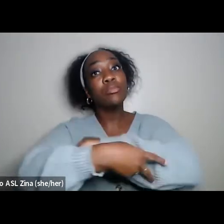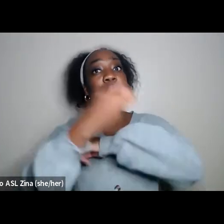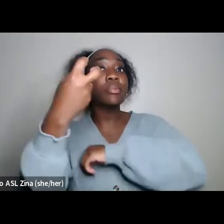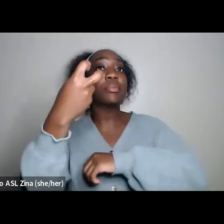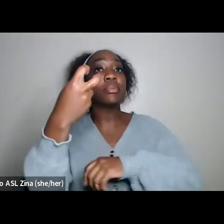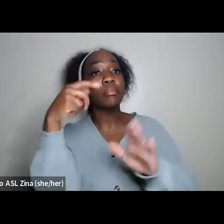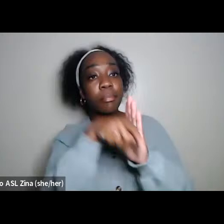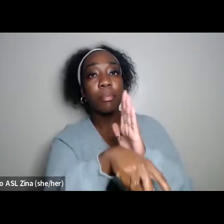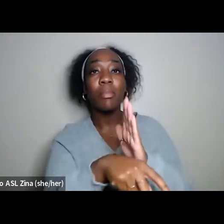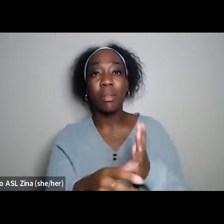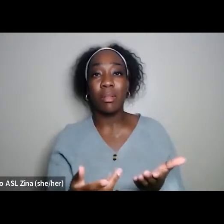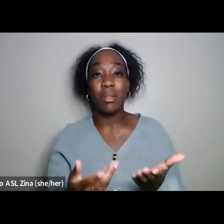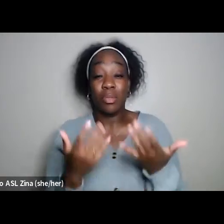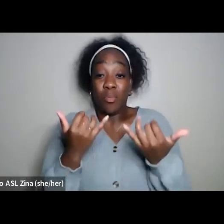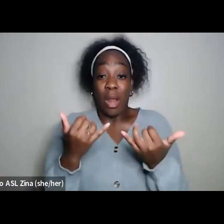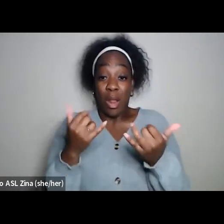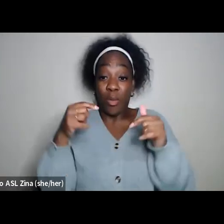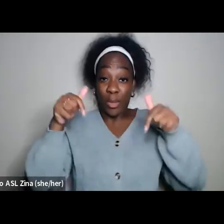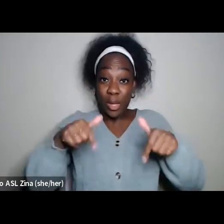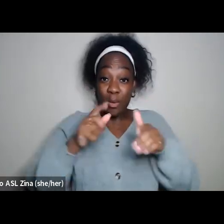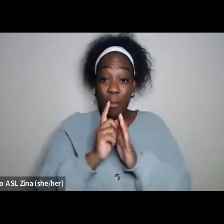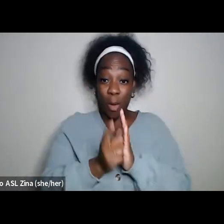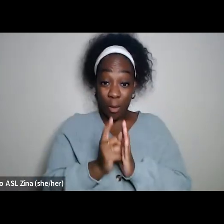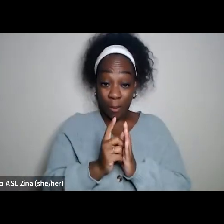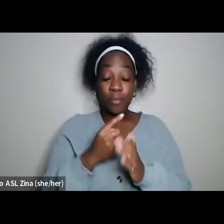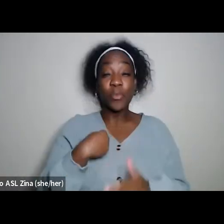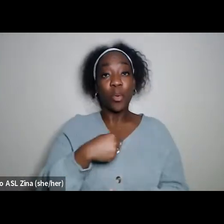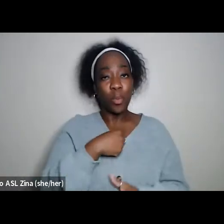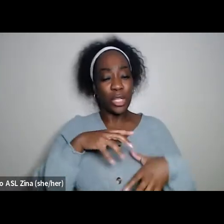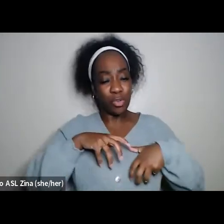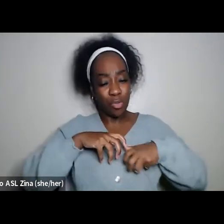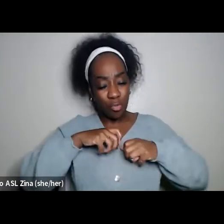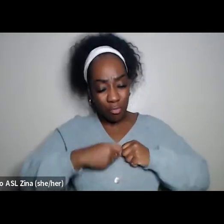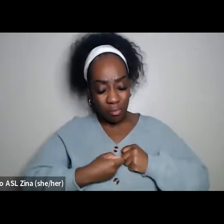So in this moment, we grieve,